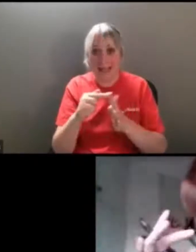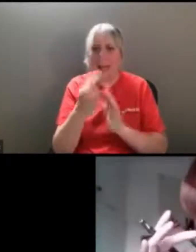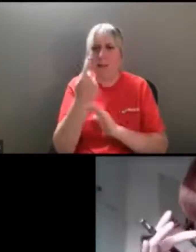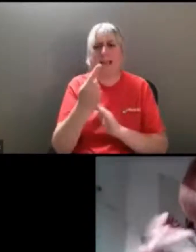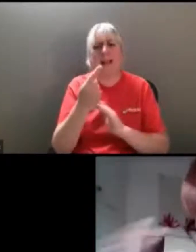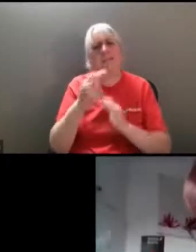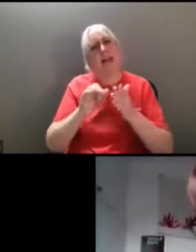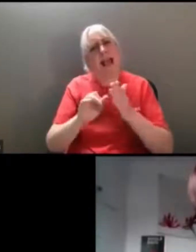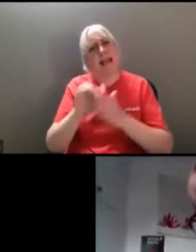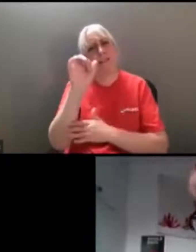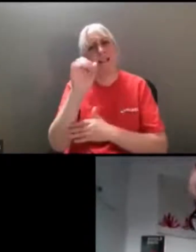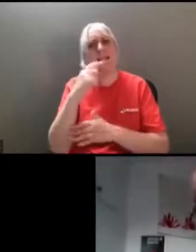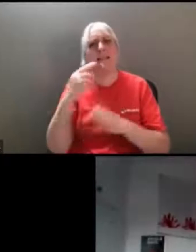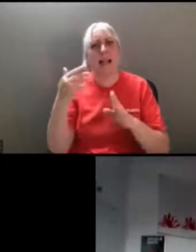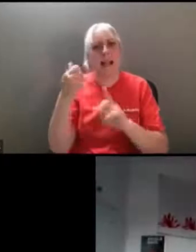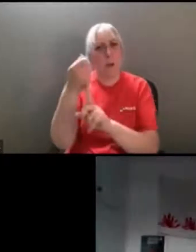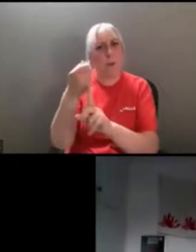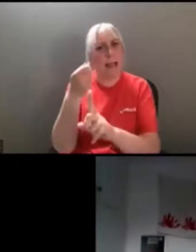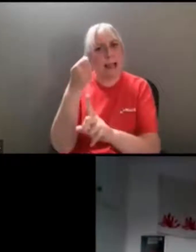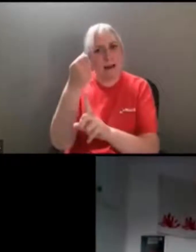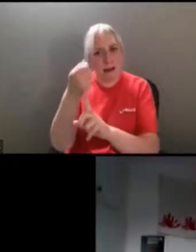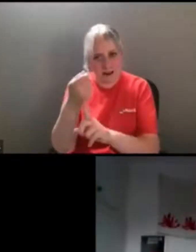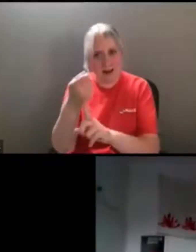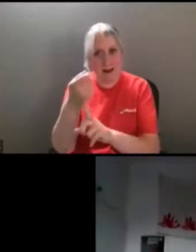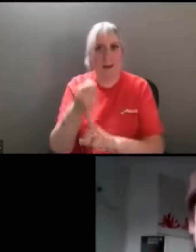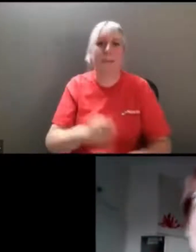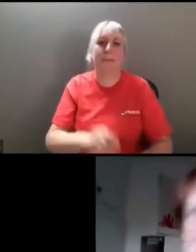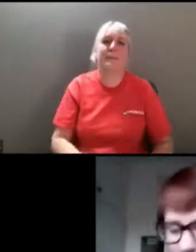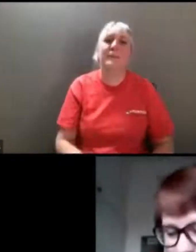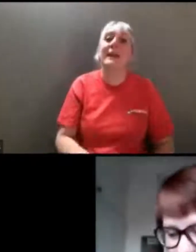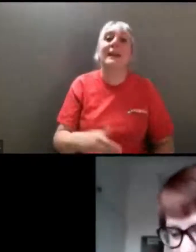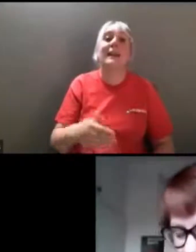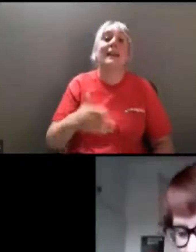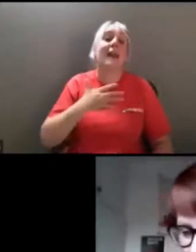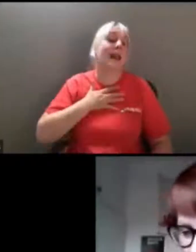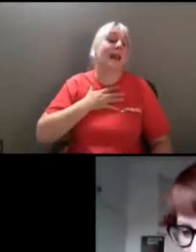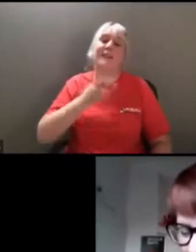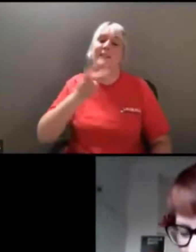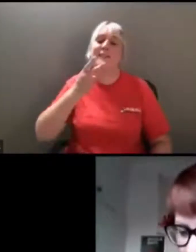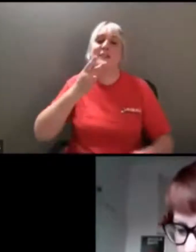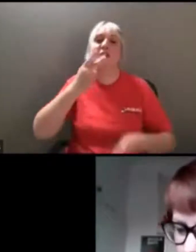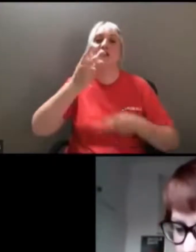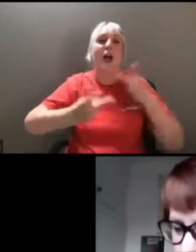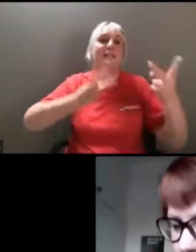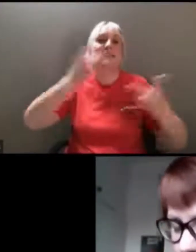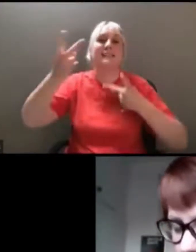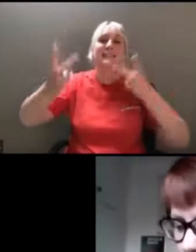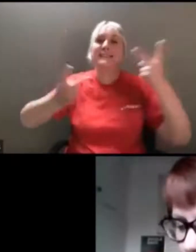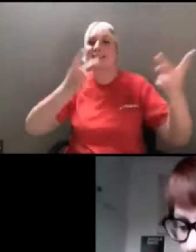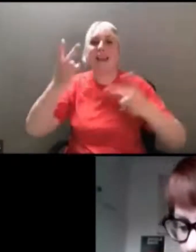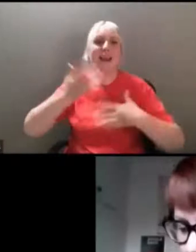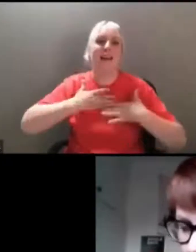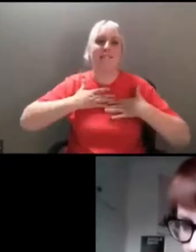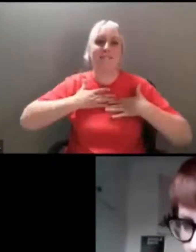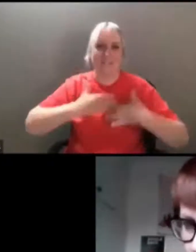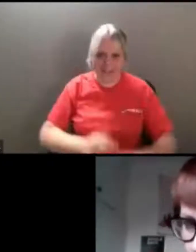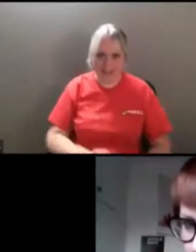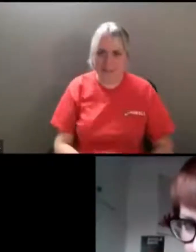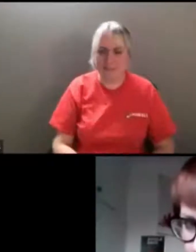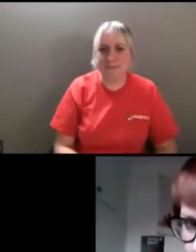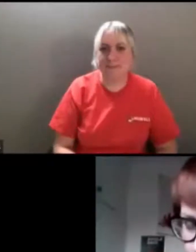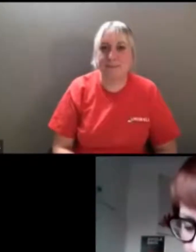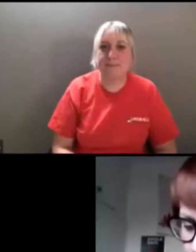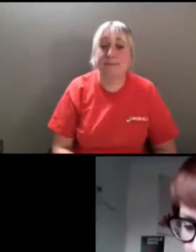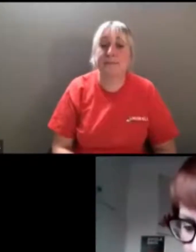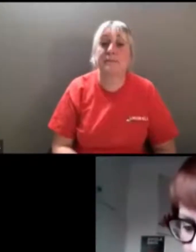campaigner, and always one to lead the chanting, which made me smile. So his question is